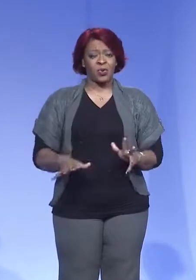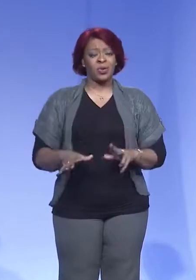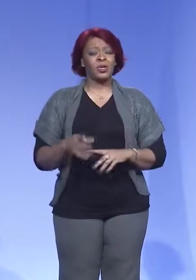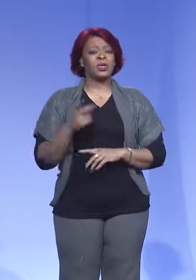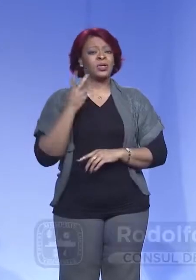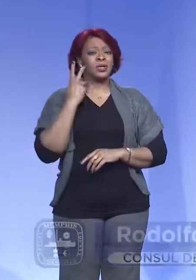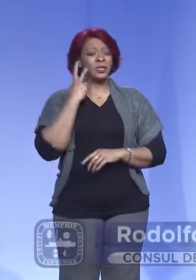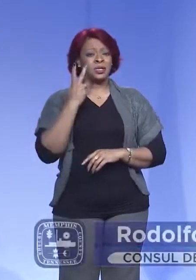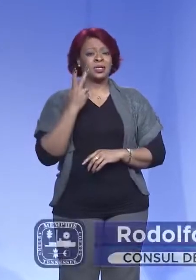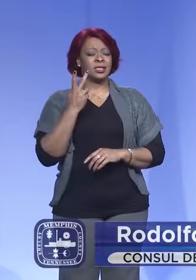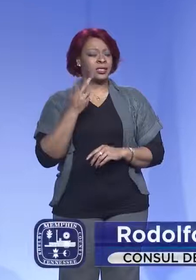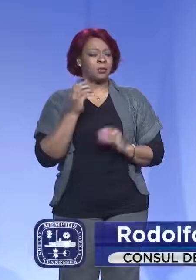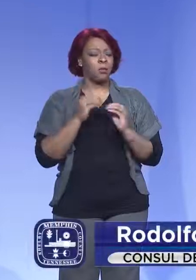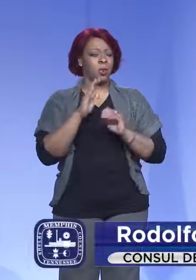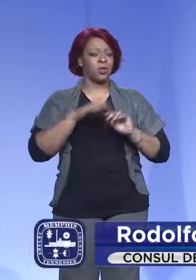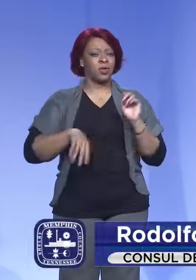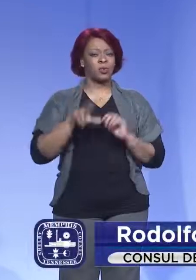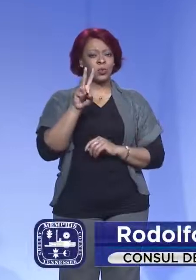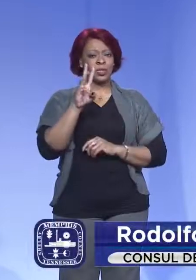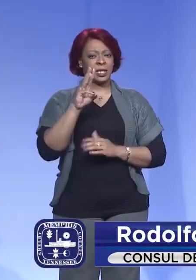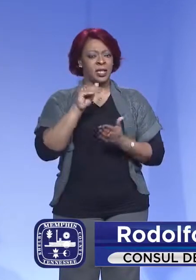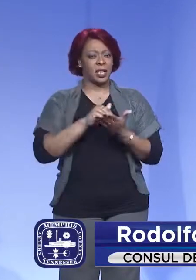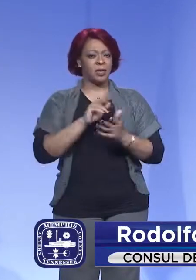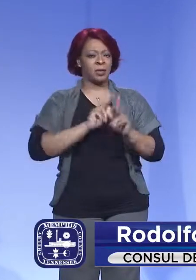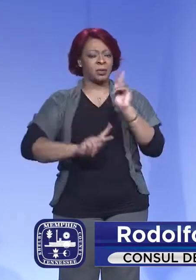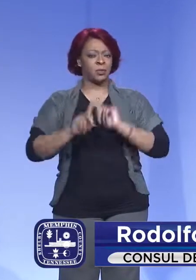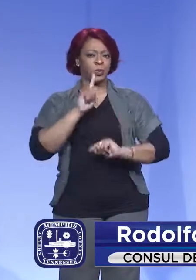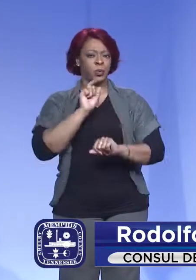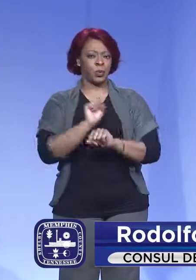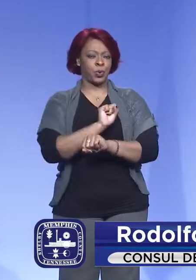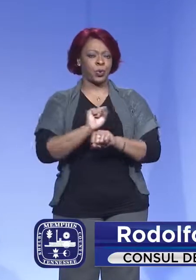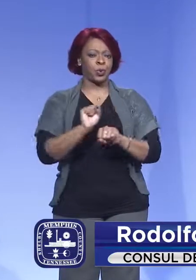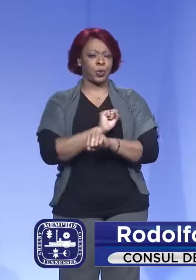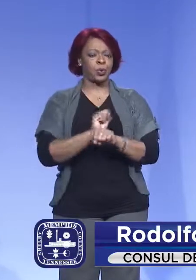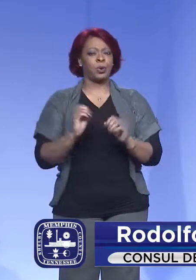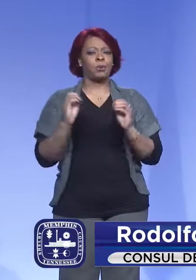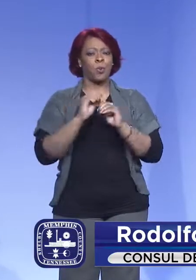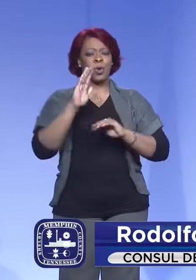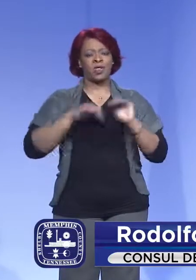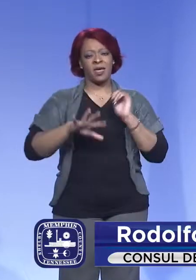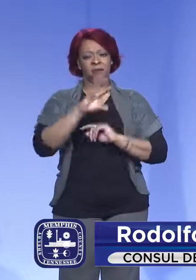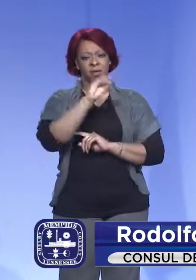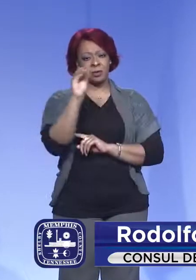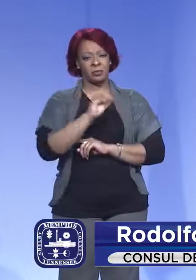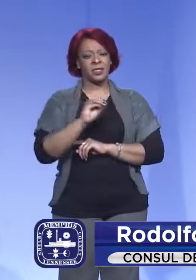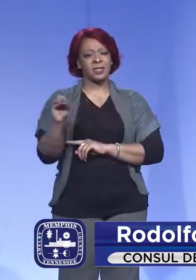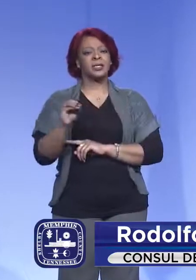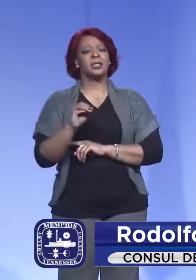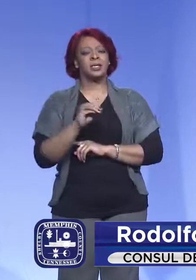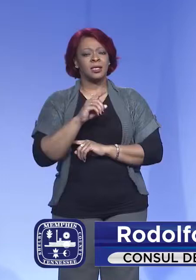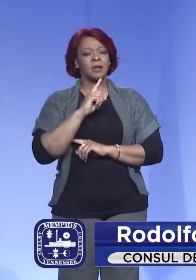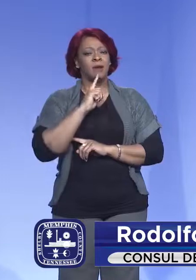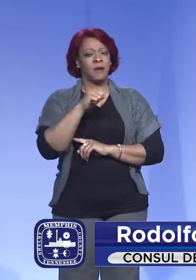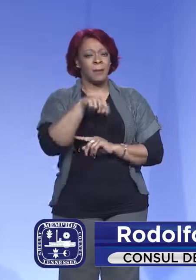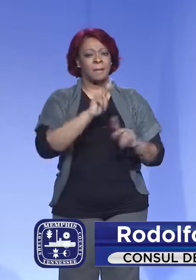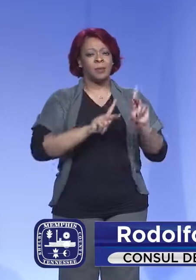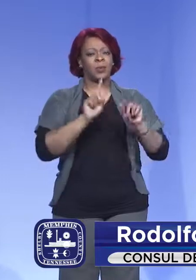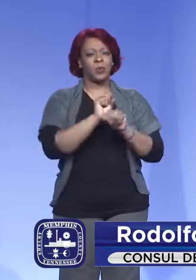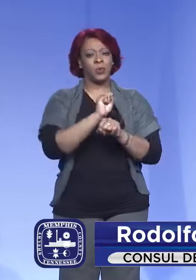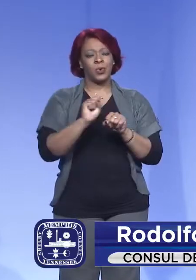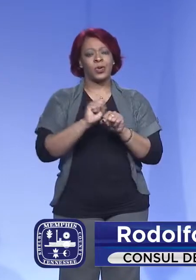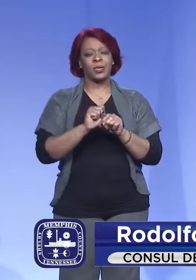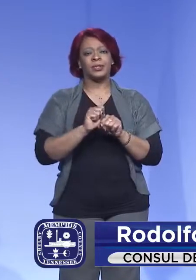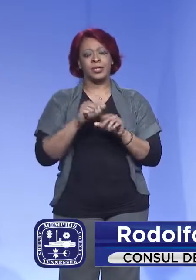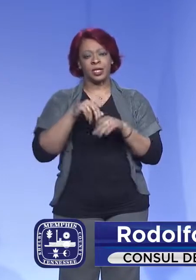there are more than 26,000 people working, and more than 50% are undocumented workers in all the United